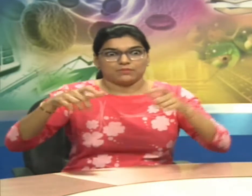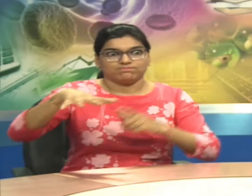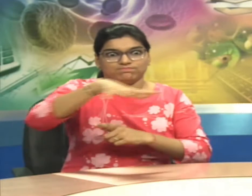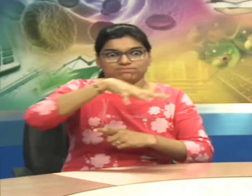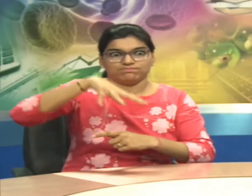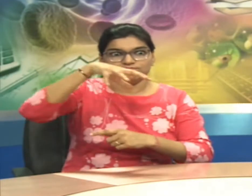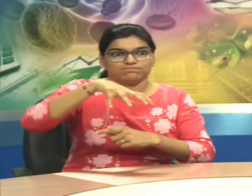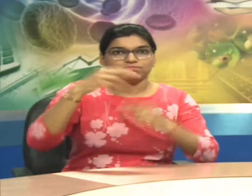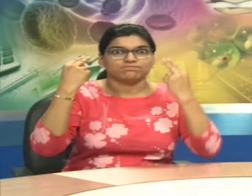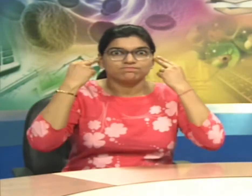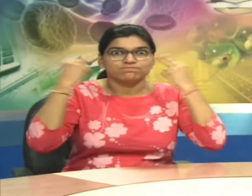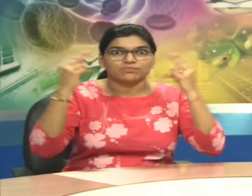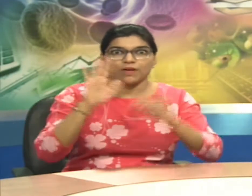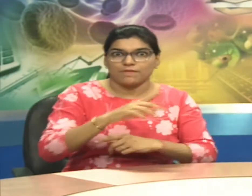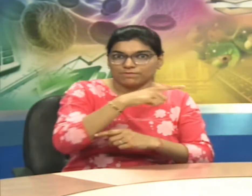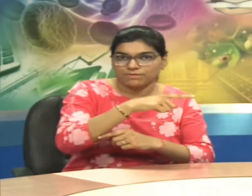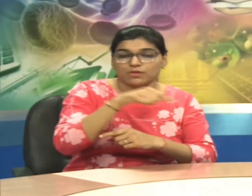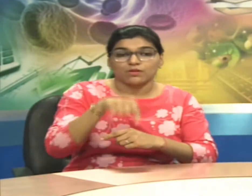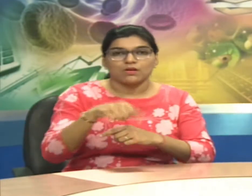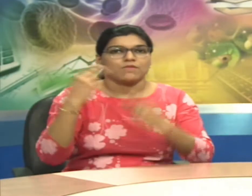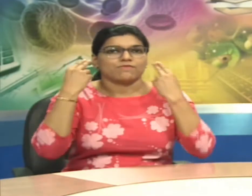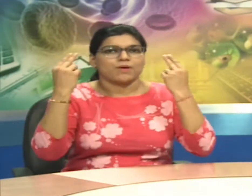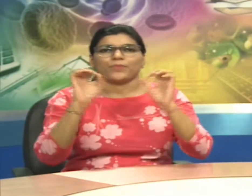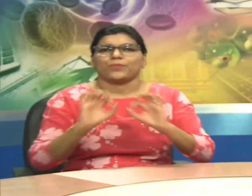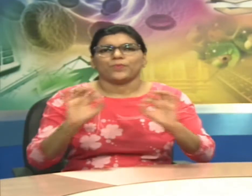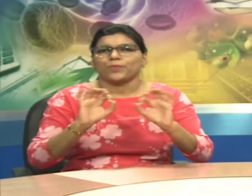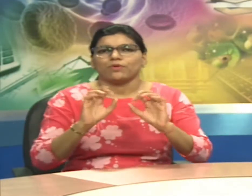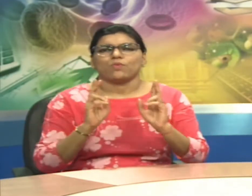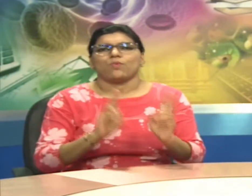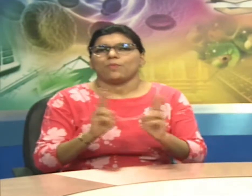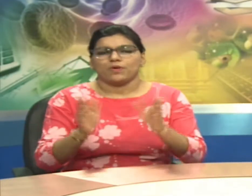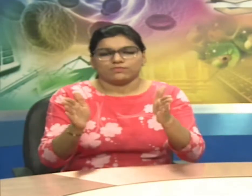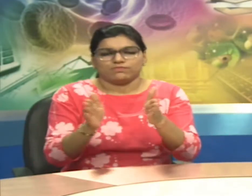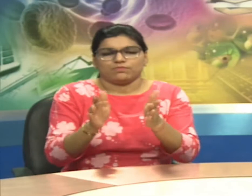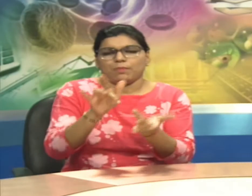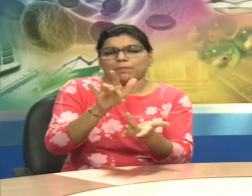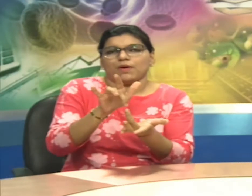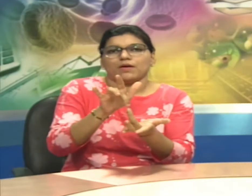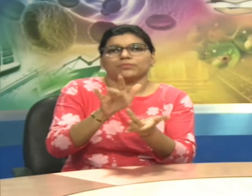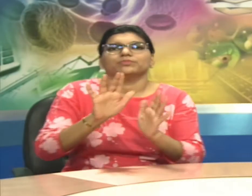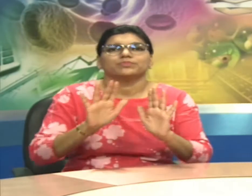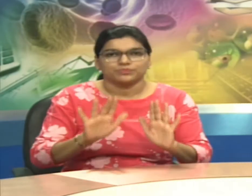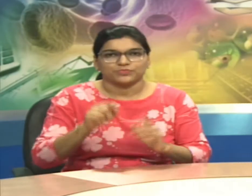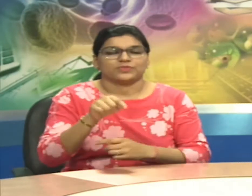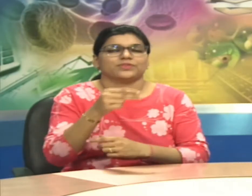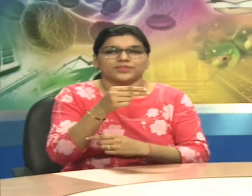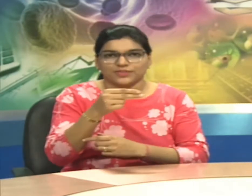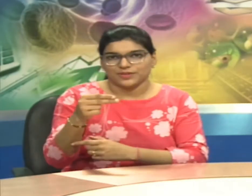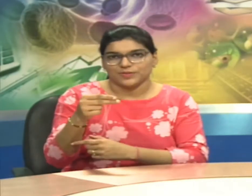City is a big place where towns are the small places which are comes under